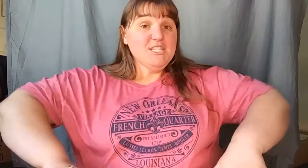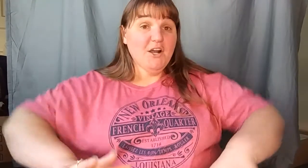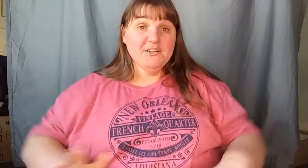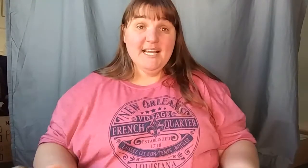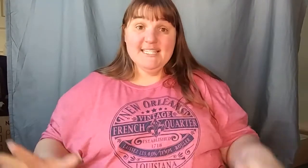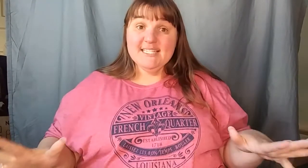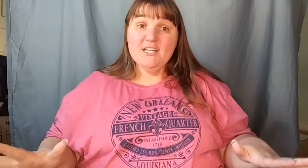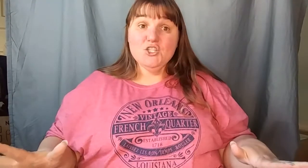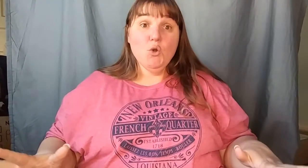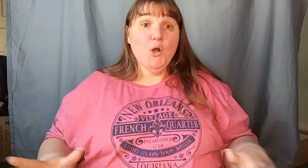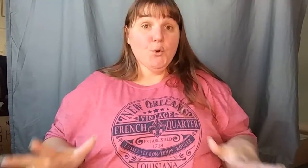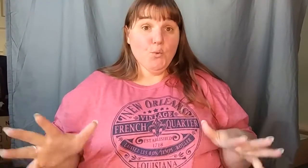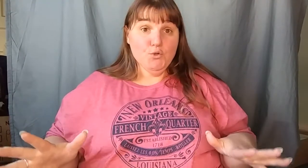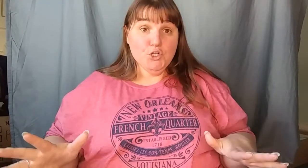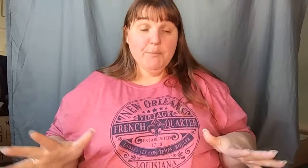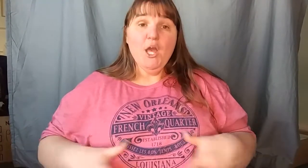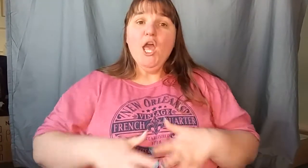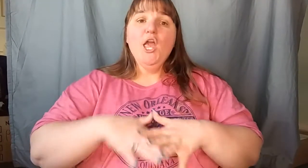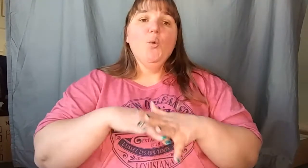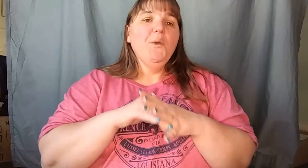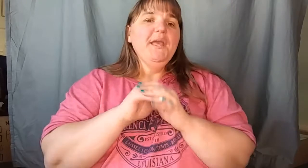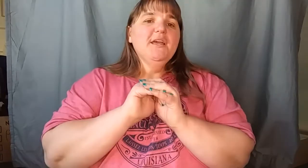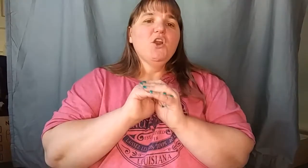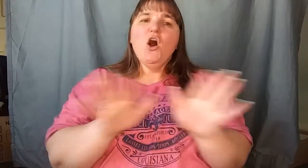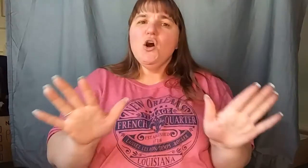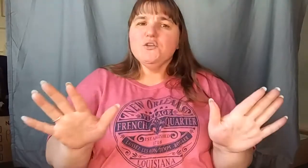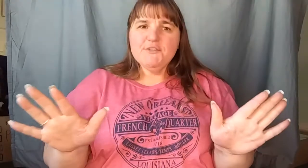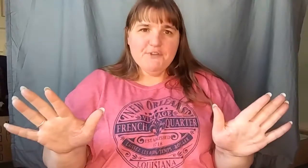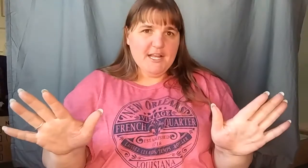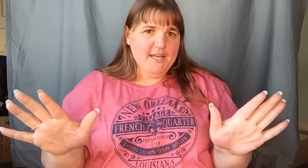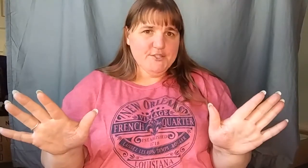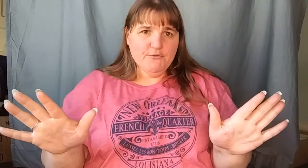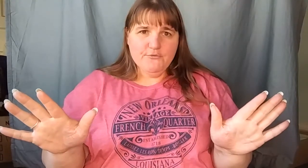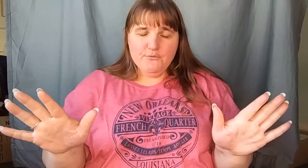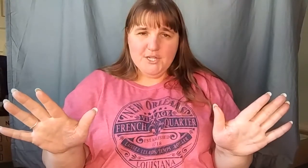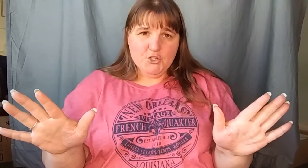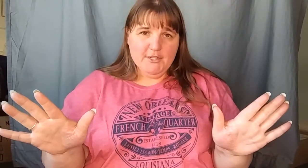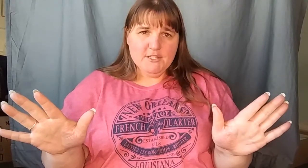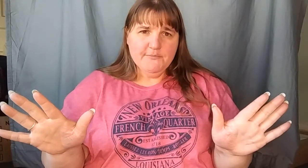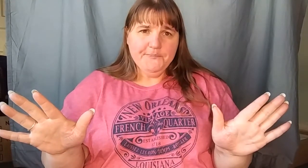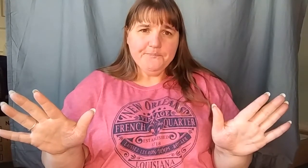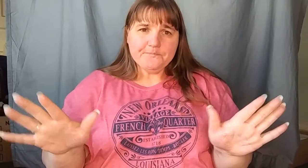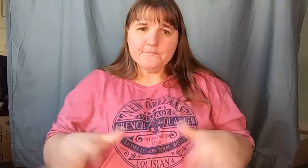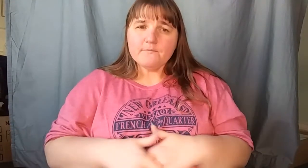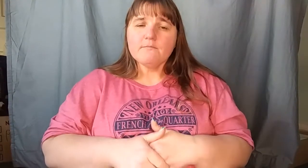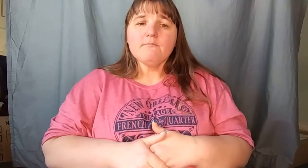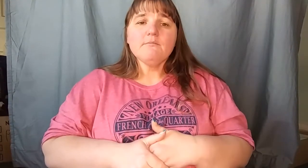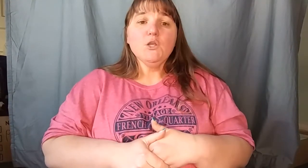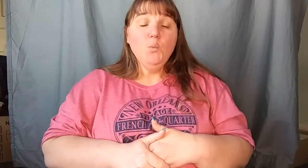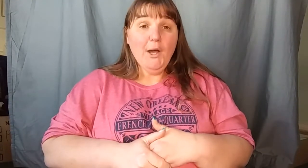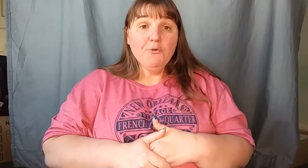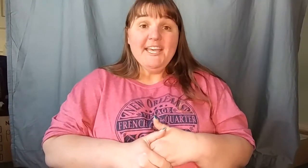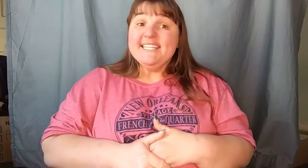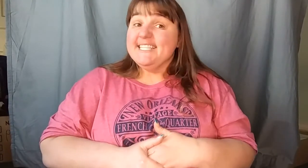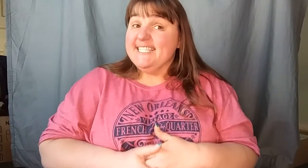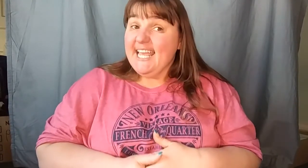daughter and I decided to go on a road trip and we hit all different kinds of restaurants. Well, today